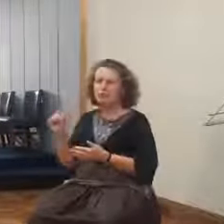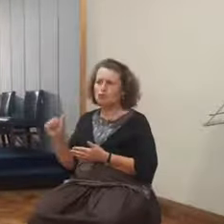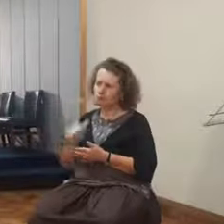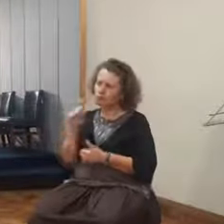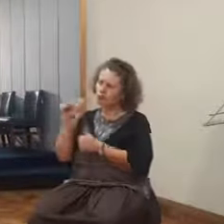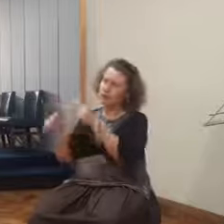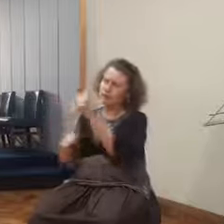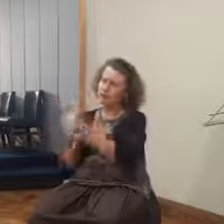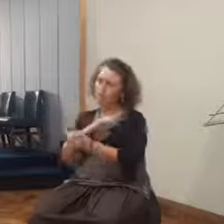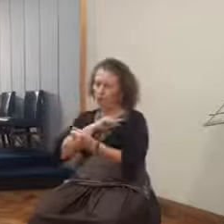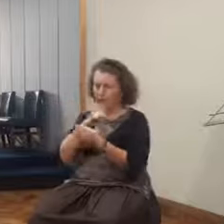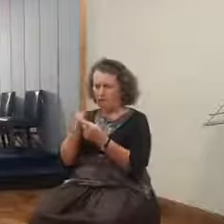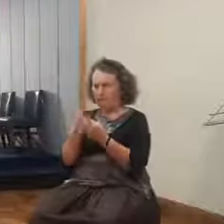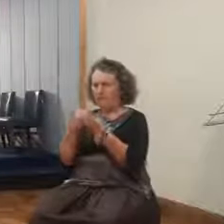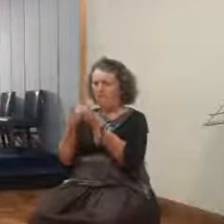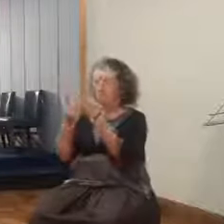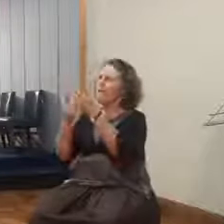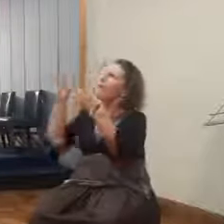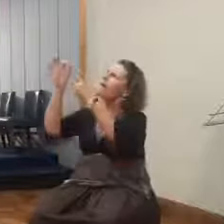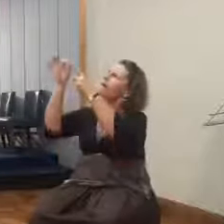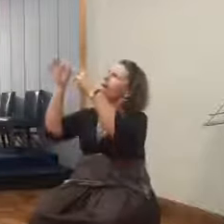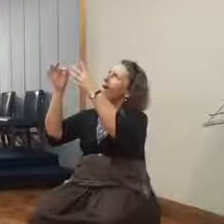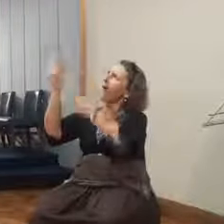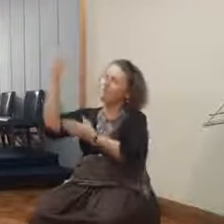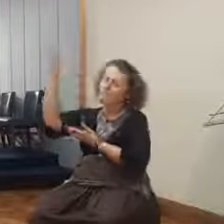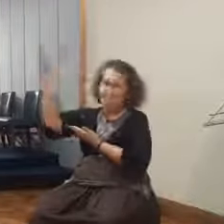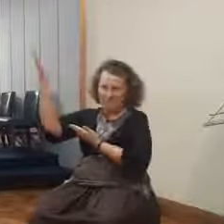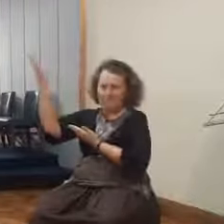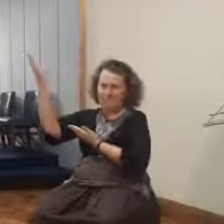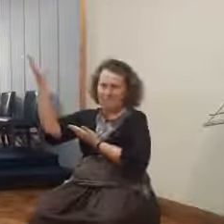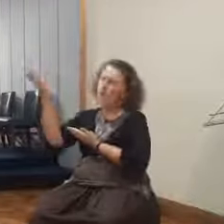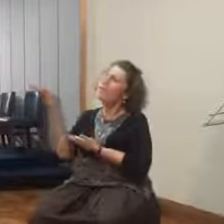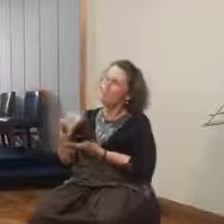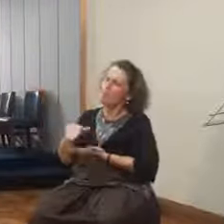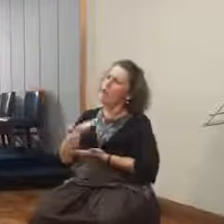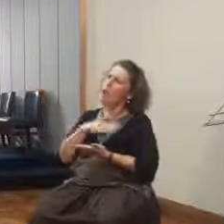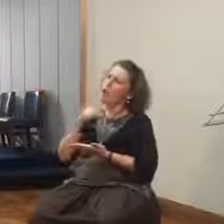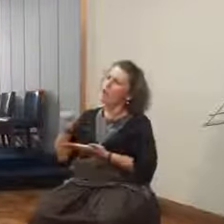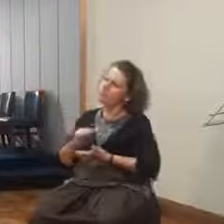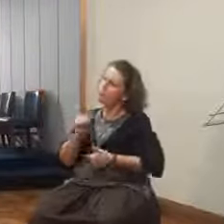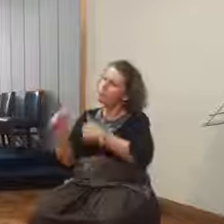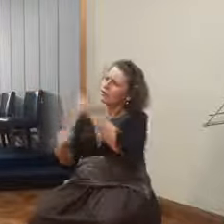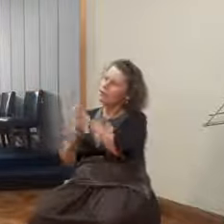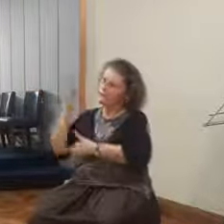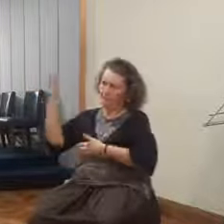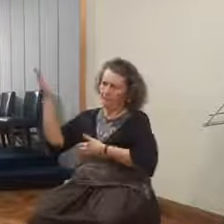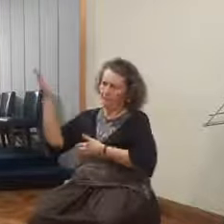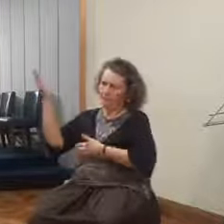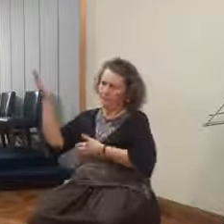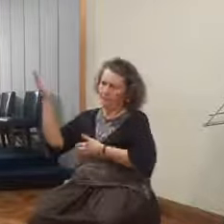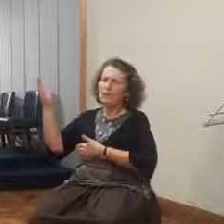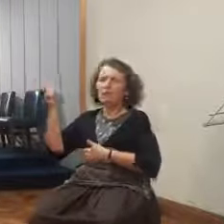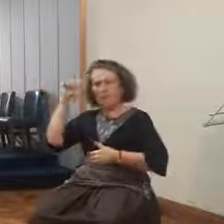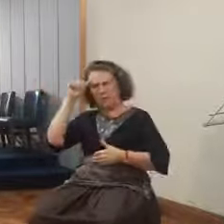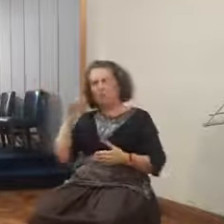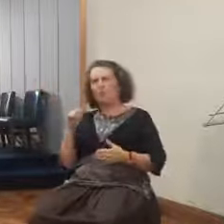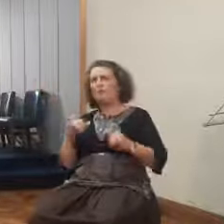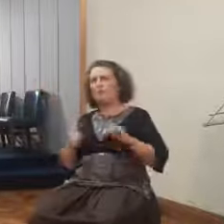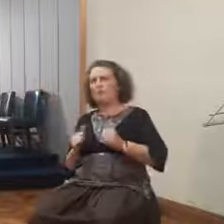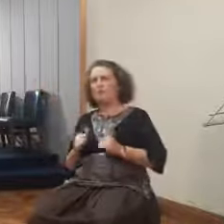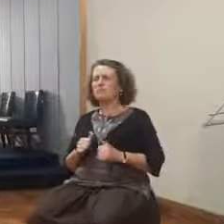newness in worship from the genuineness of our hearts. It's a wake-up call to avoiding mindless